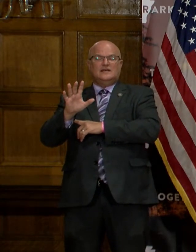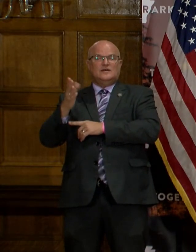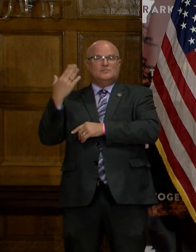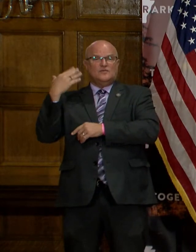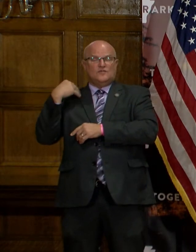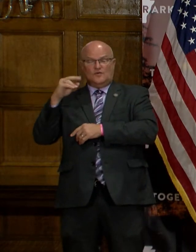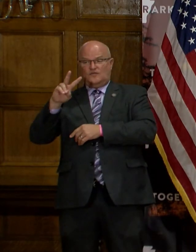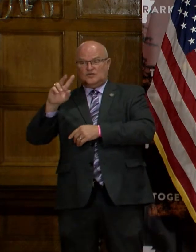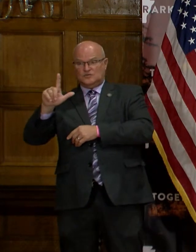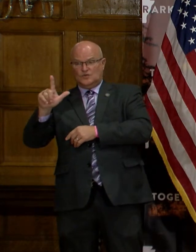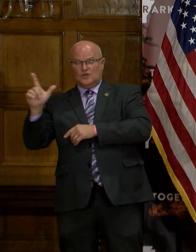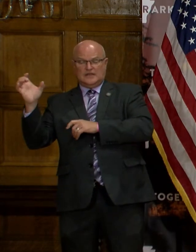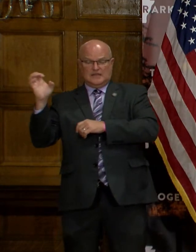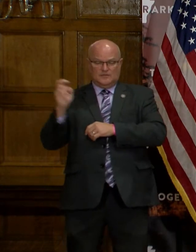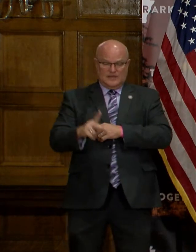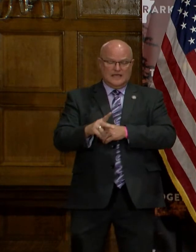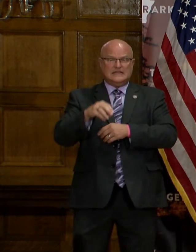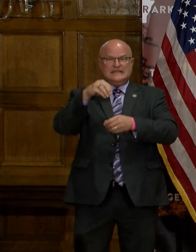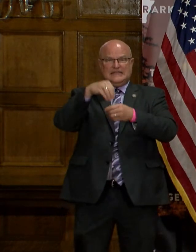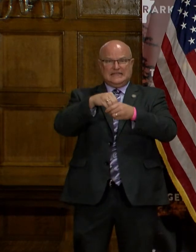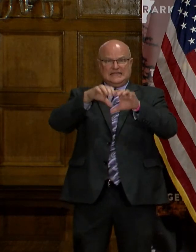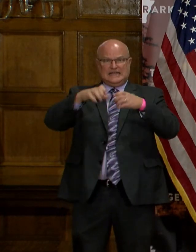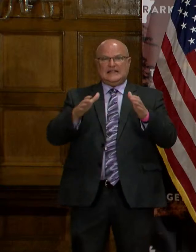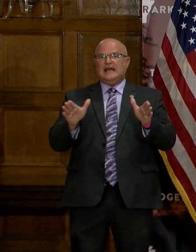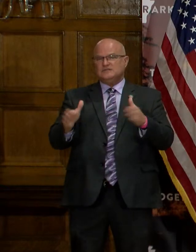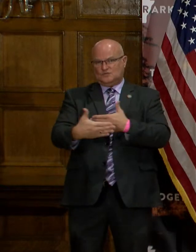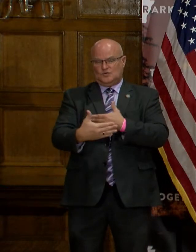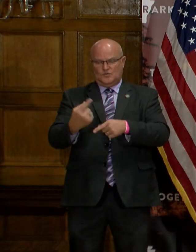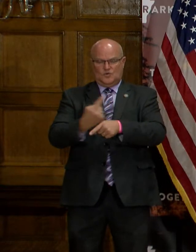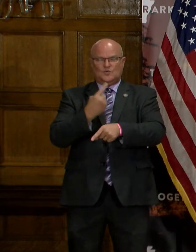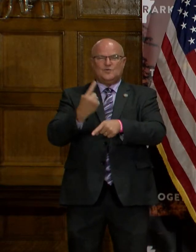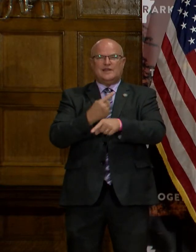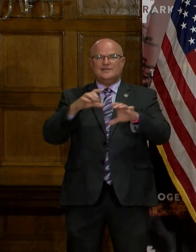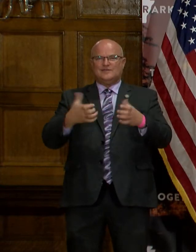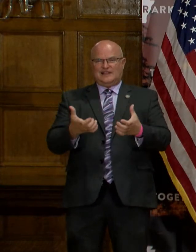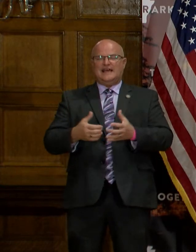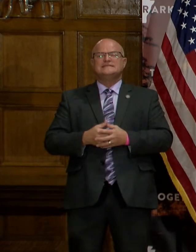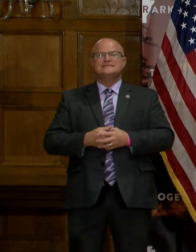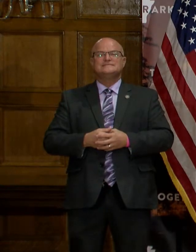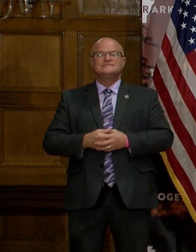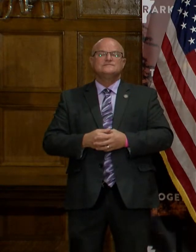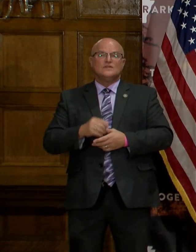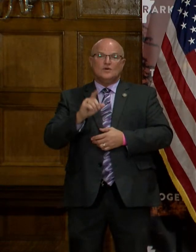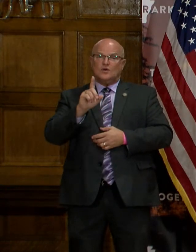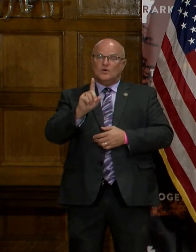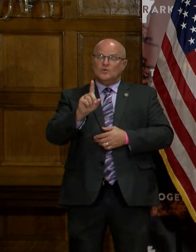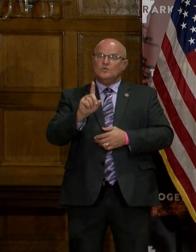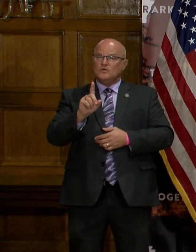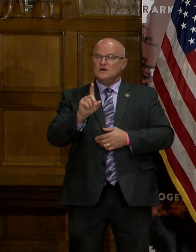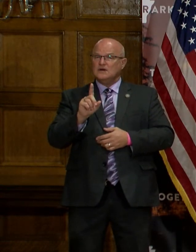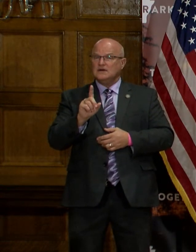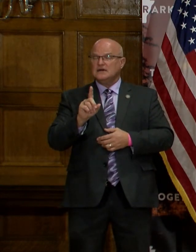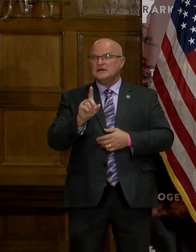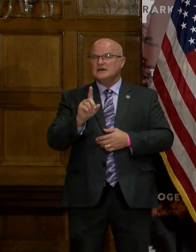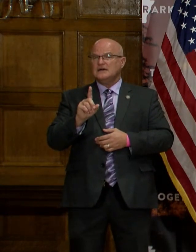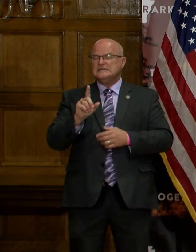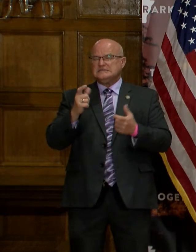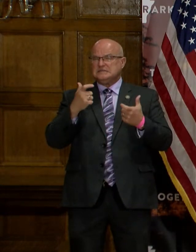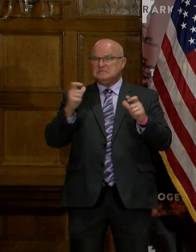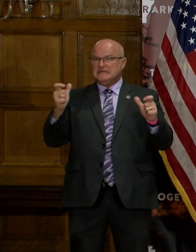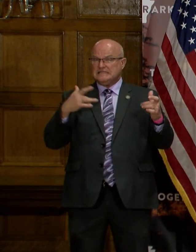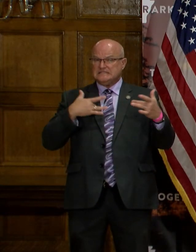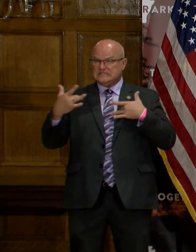on-site modification to their regular operation. One of the